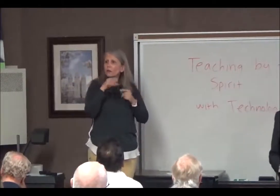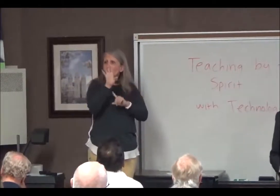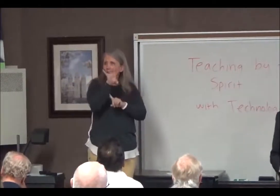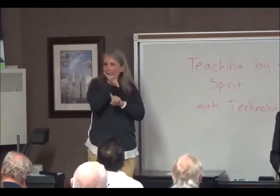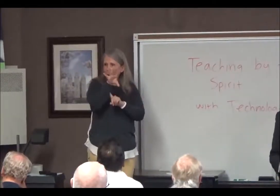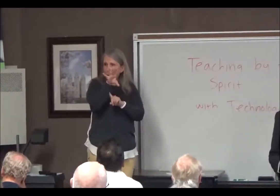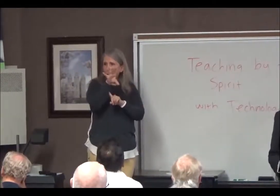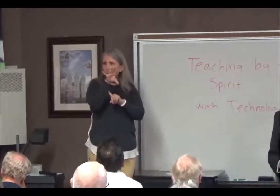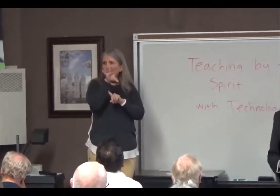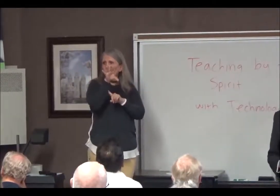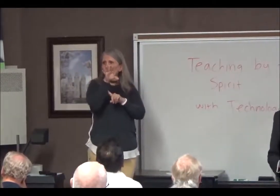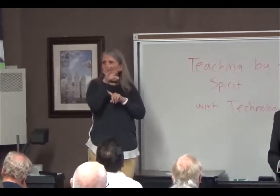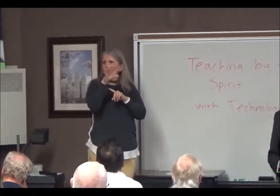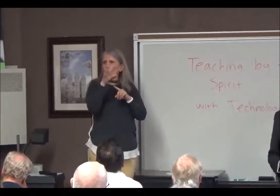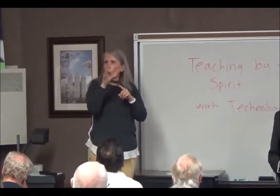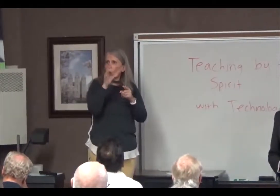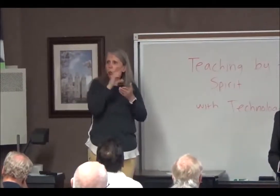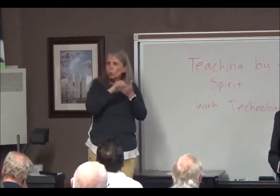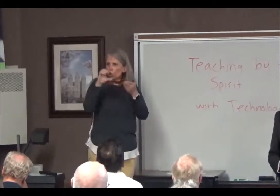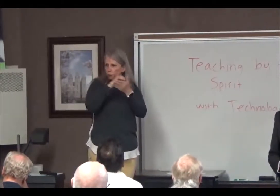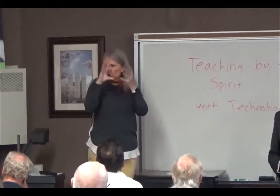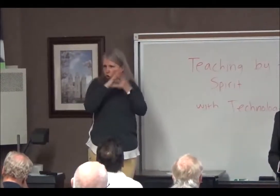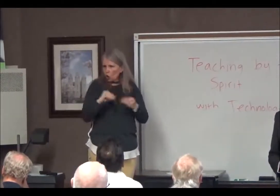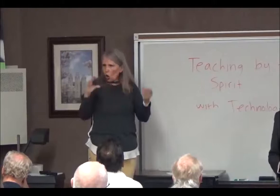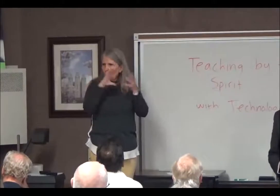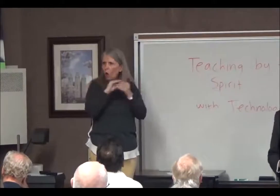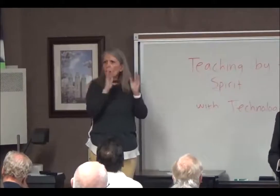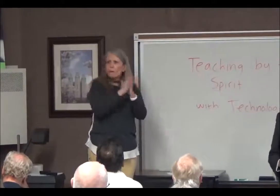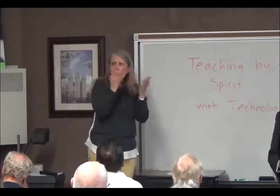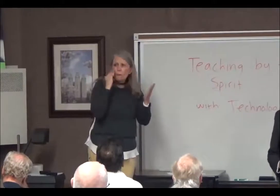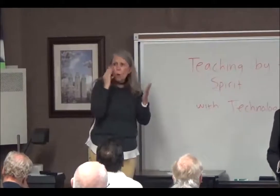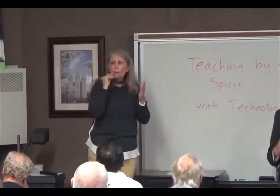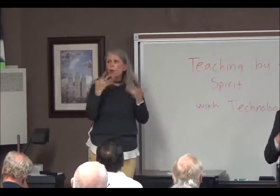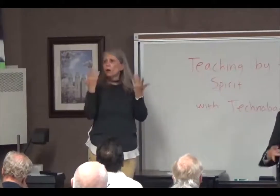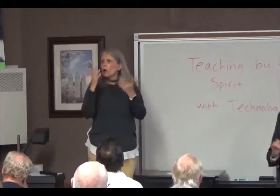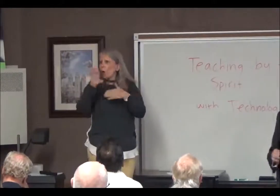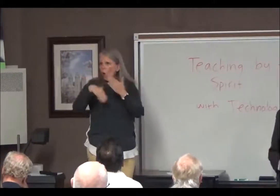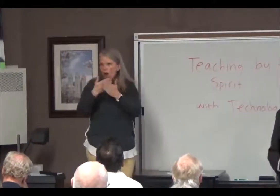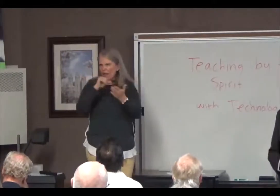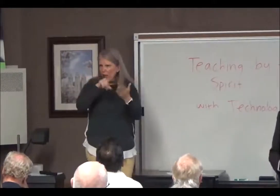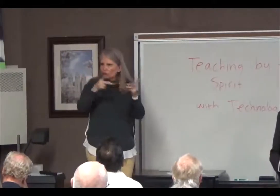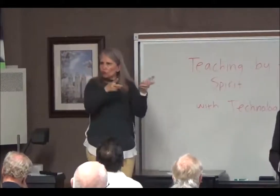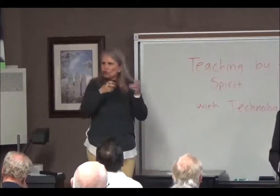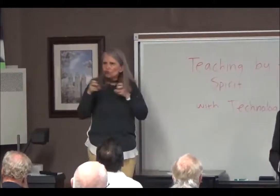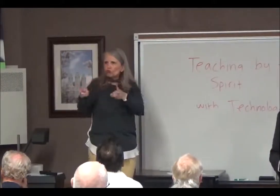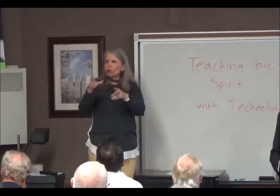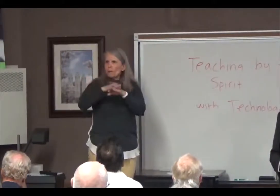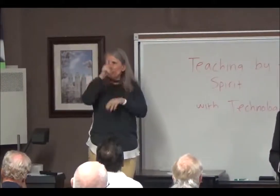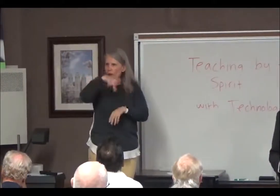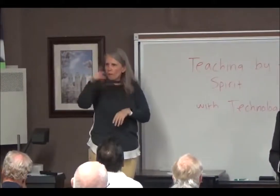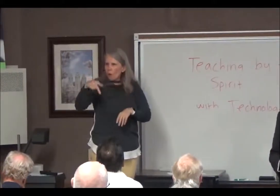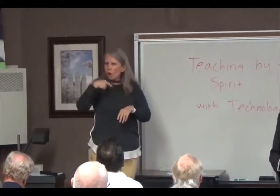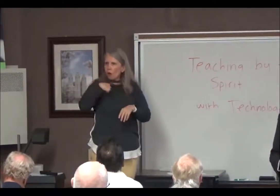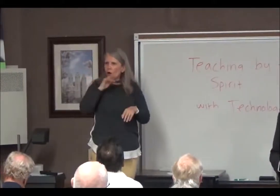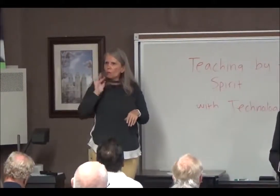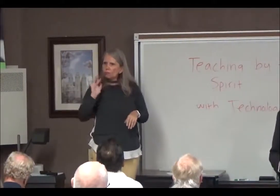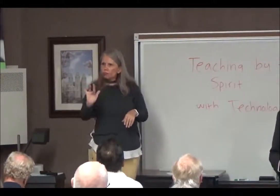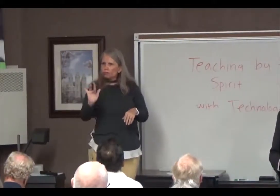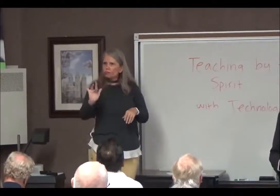it has videos of scripture stories, Book of Mormon stories, and you can use those in your, and I use those in my